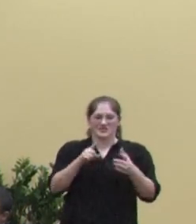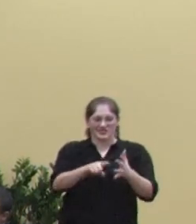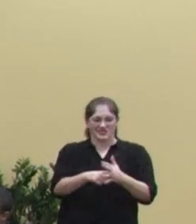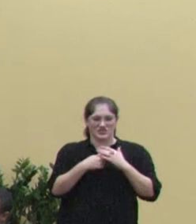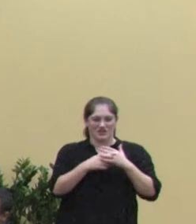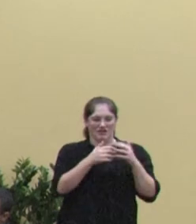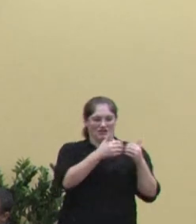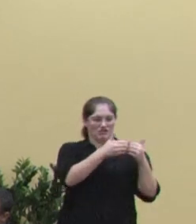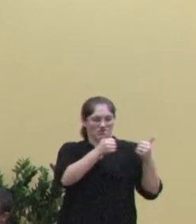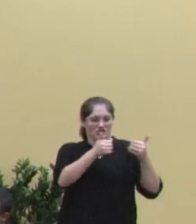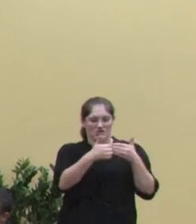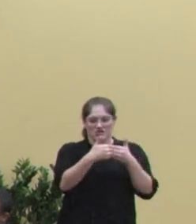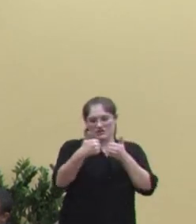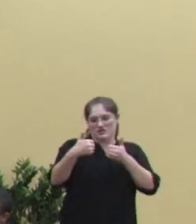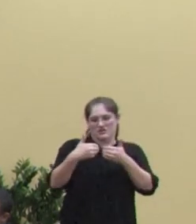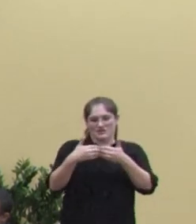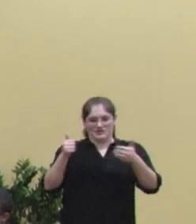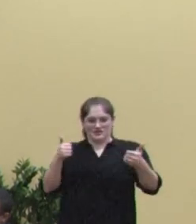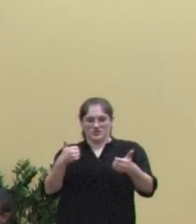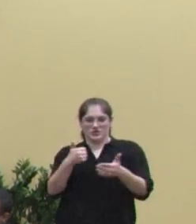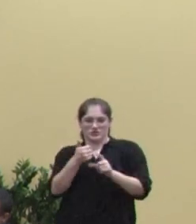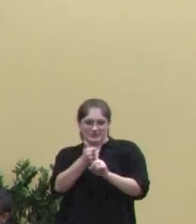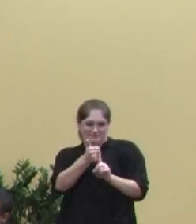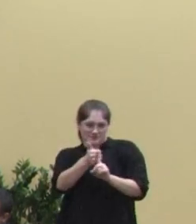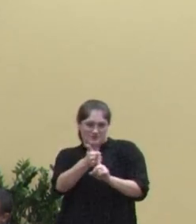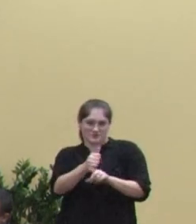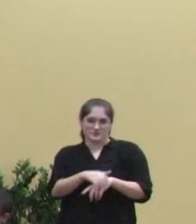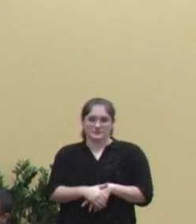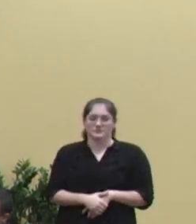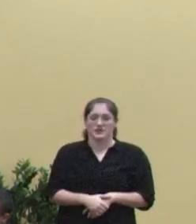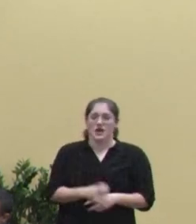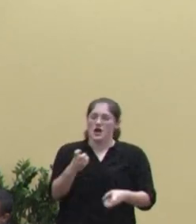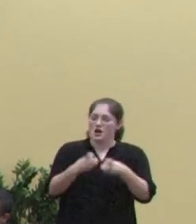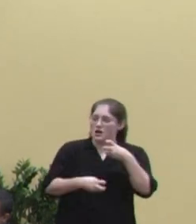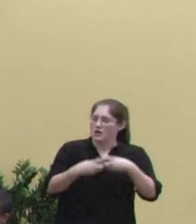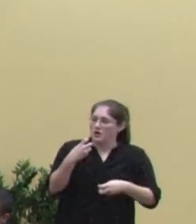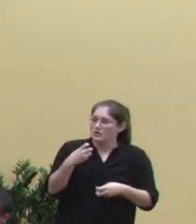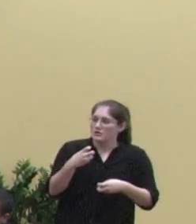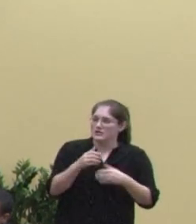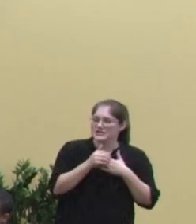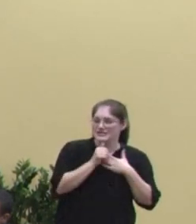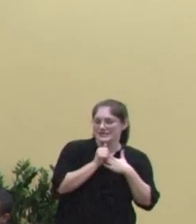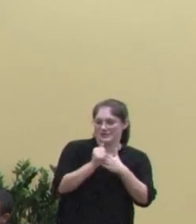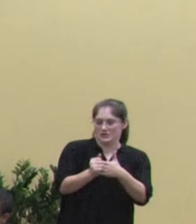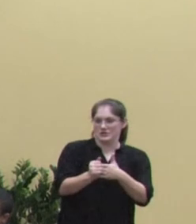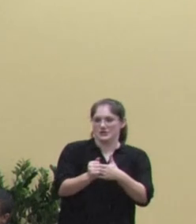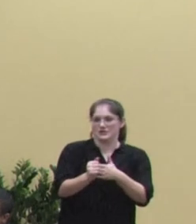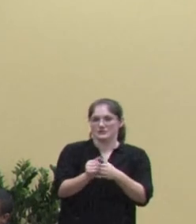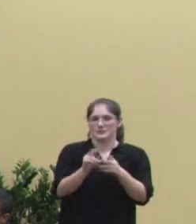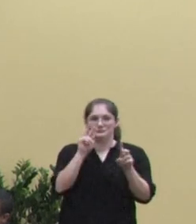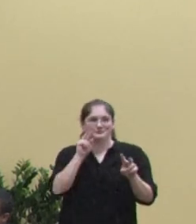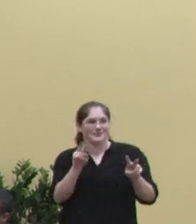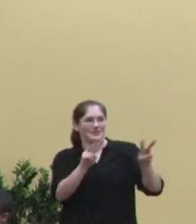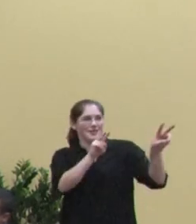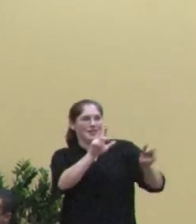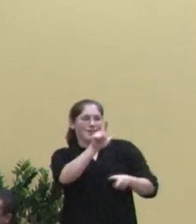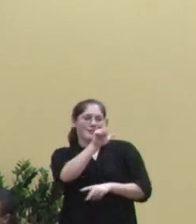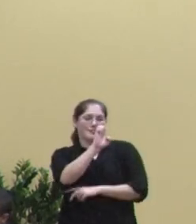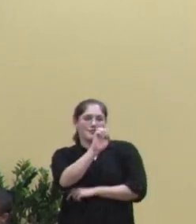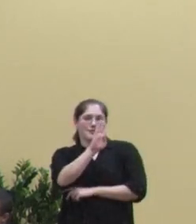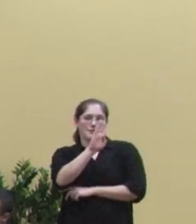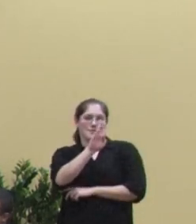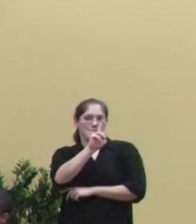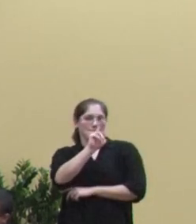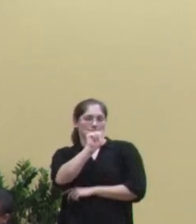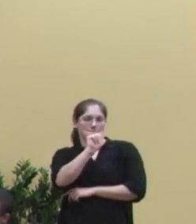And now another thing we have, an issue we have, is our leadership. We look up to LeBron James or,